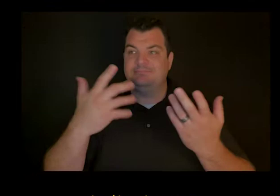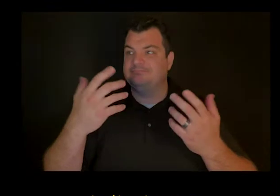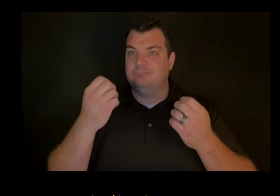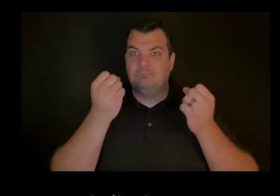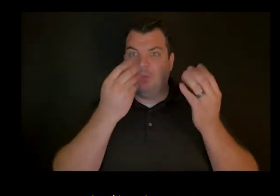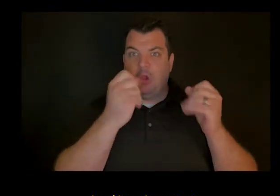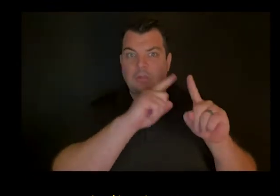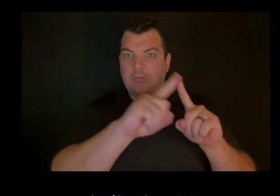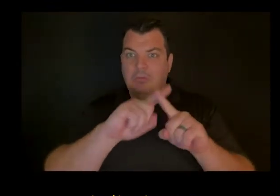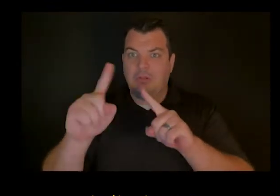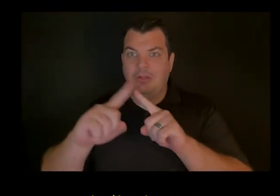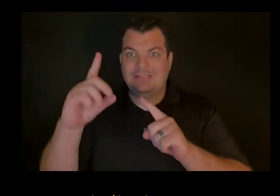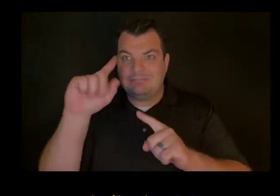etc.